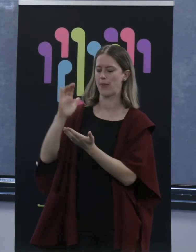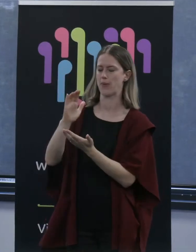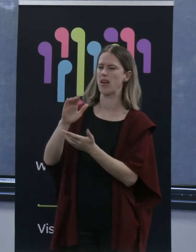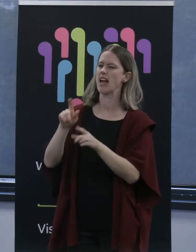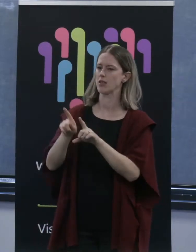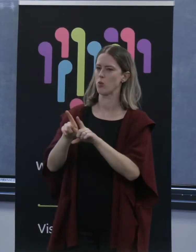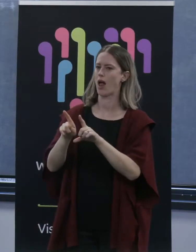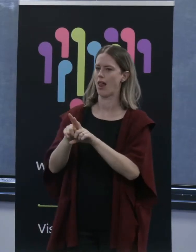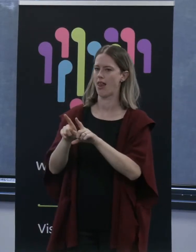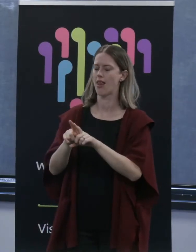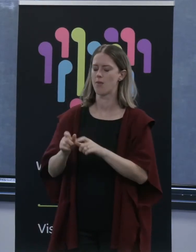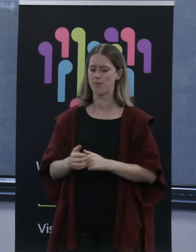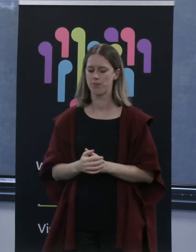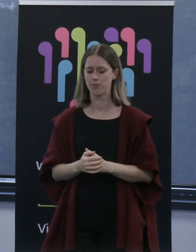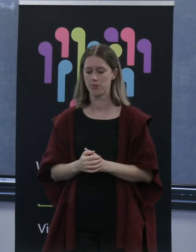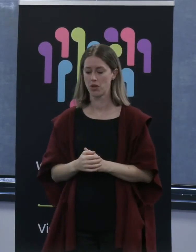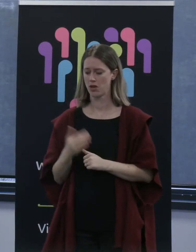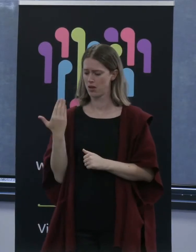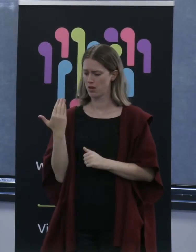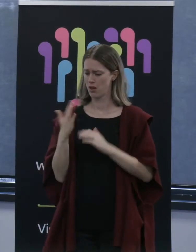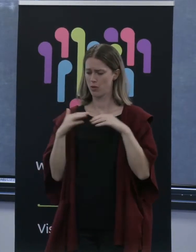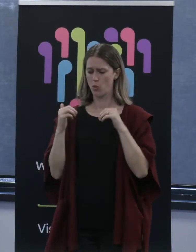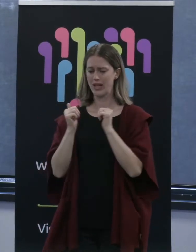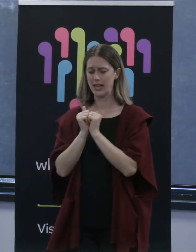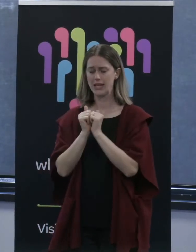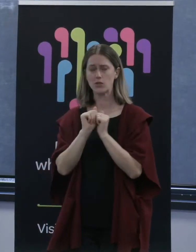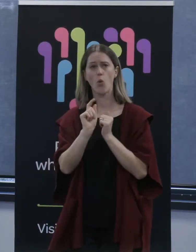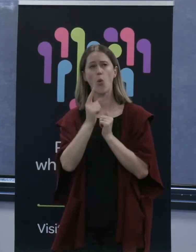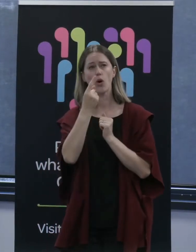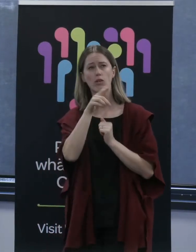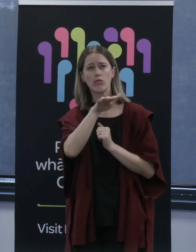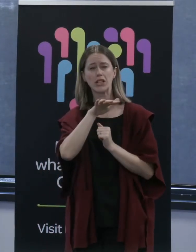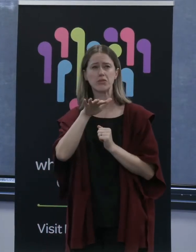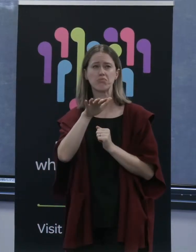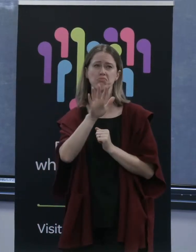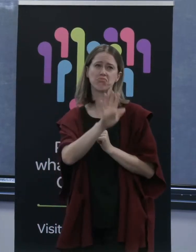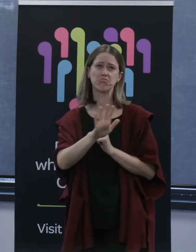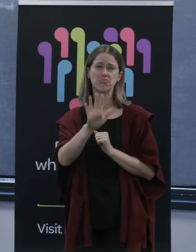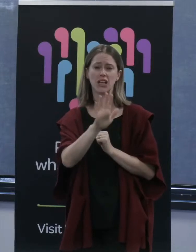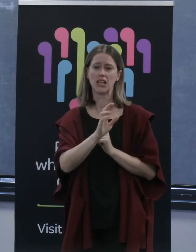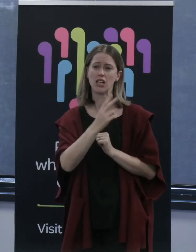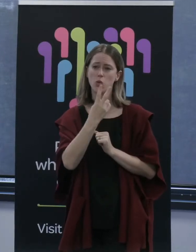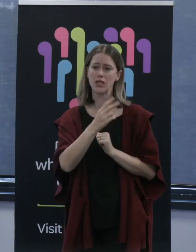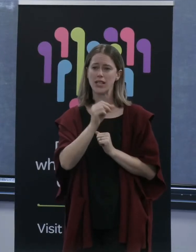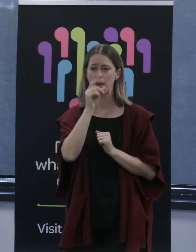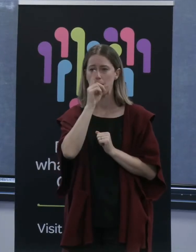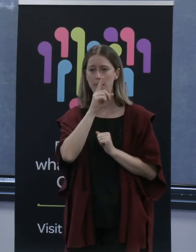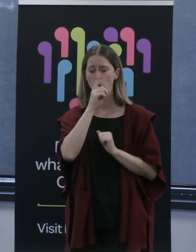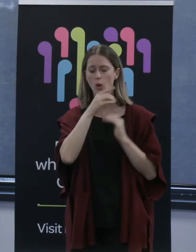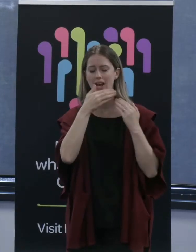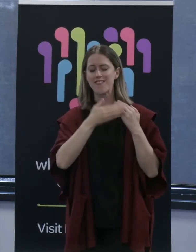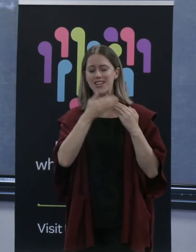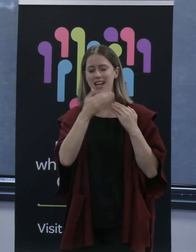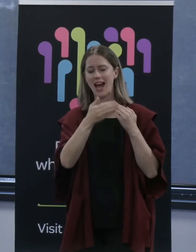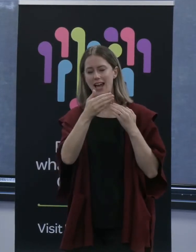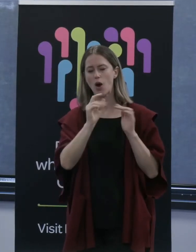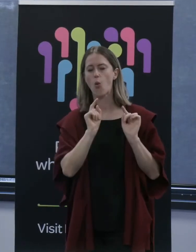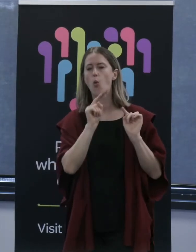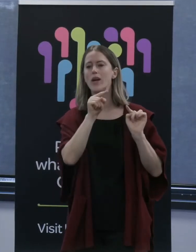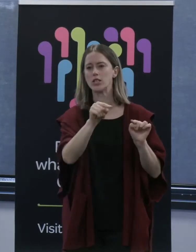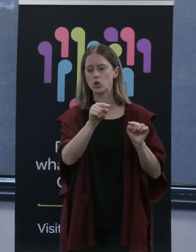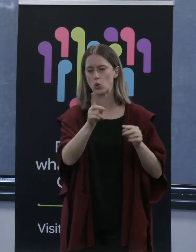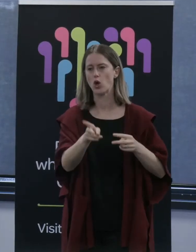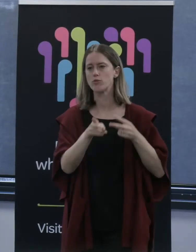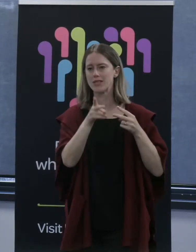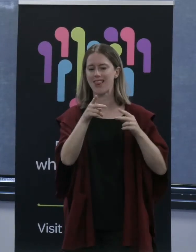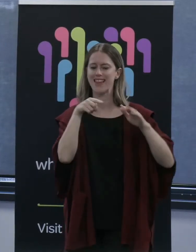would expect. And so over the weekend across Auckland, only about 20 cases a day of COVID or people with COVID